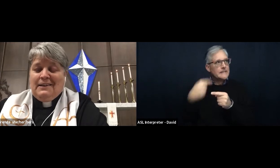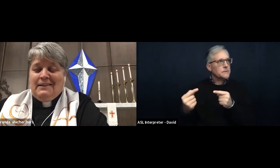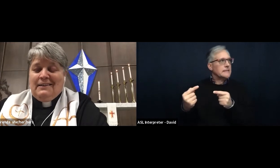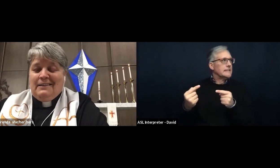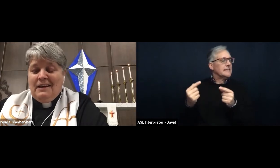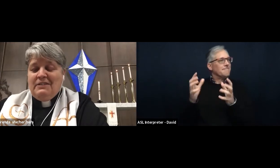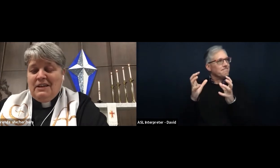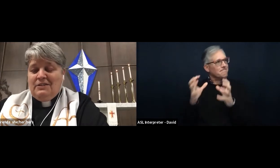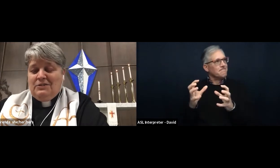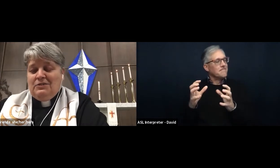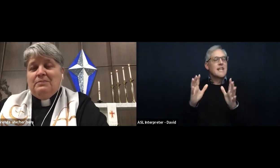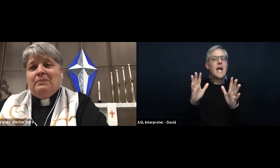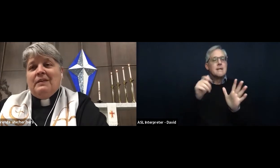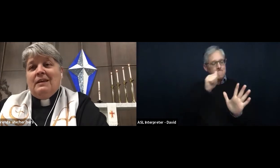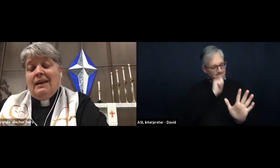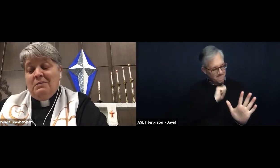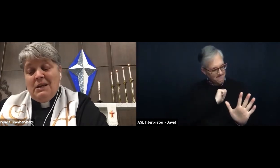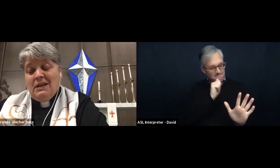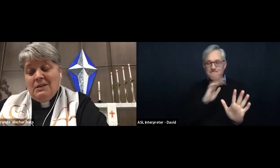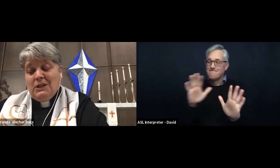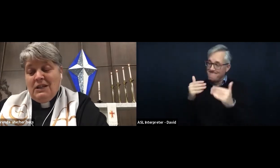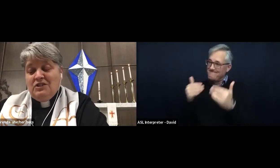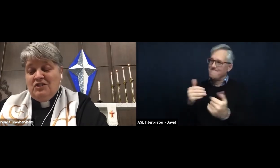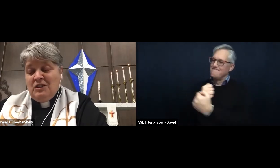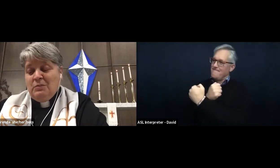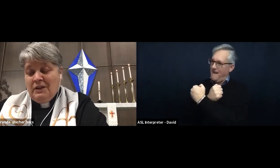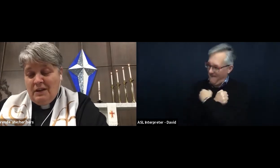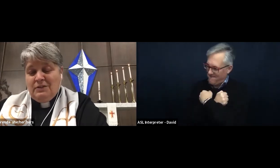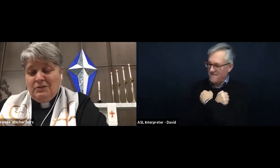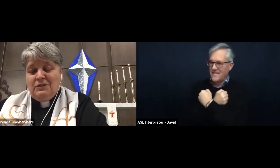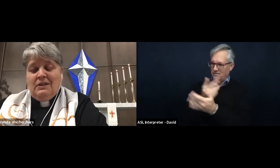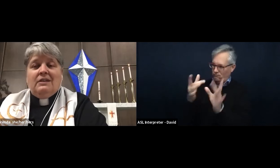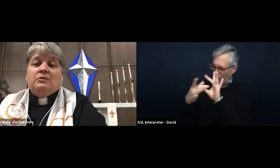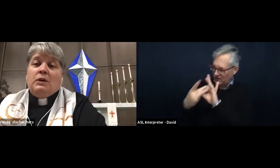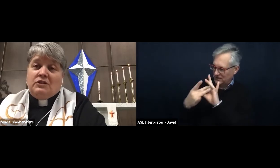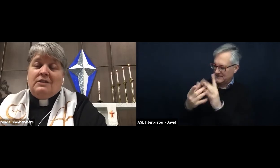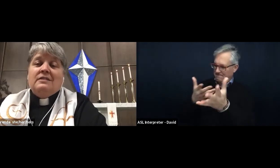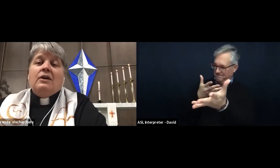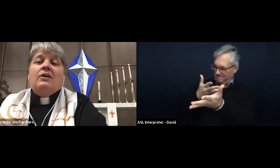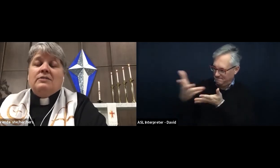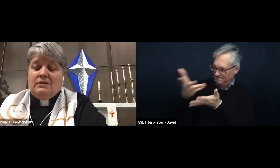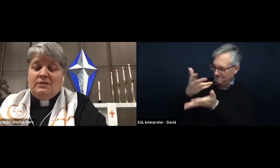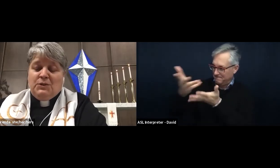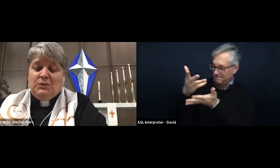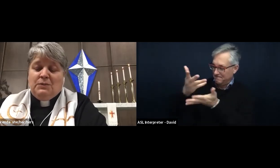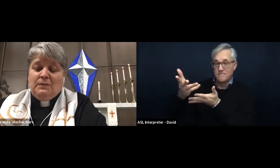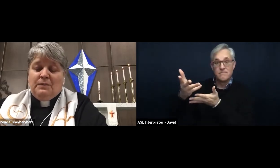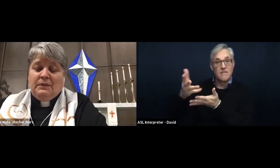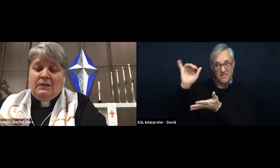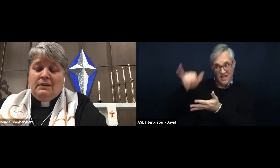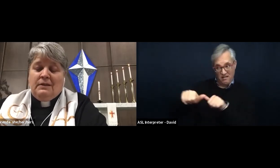Yet, loving others and being in relationship with others is what Jesus calls us to